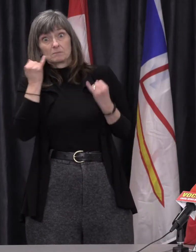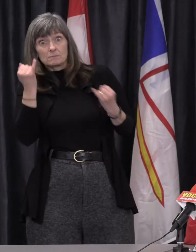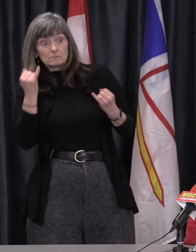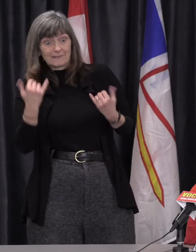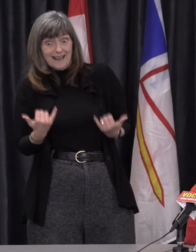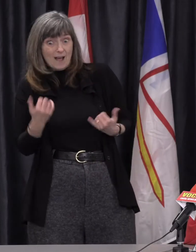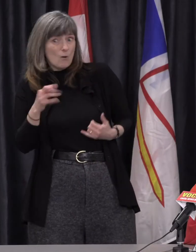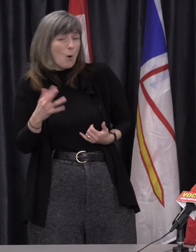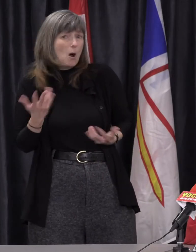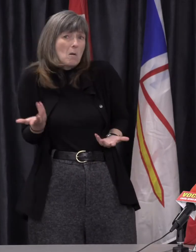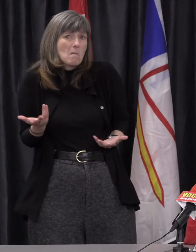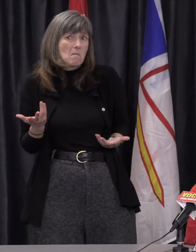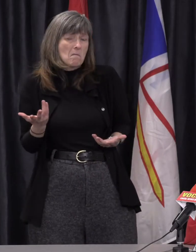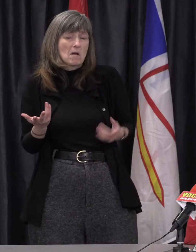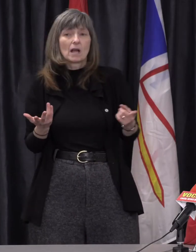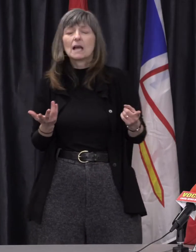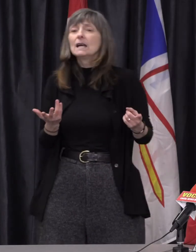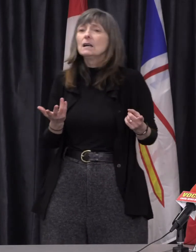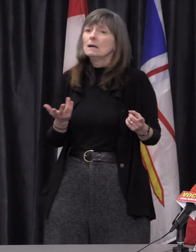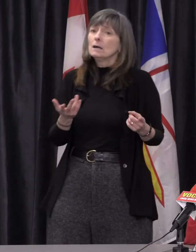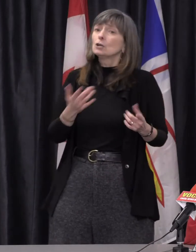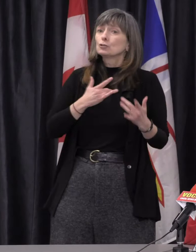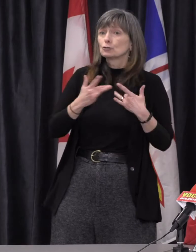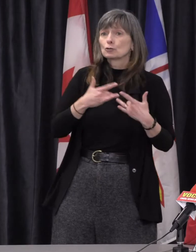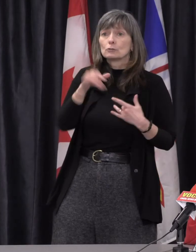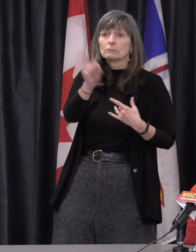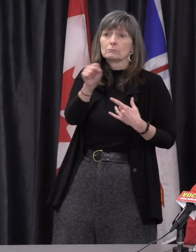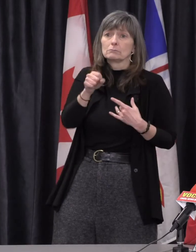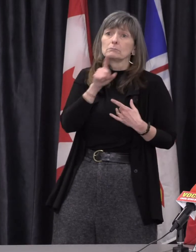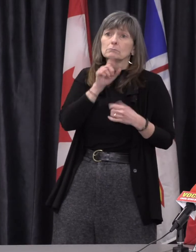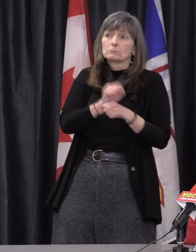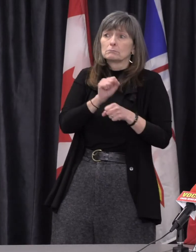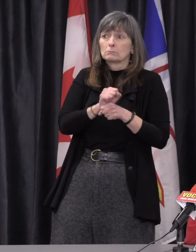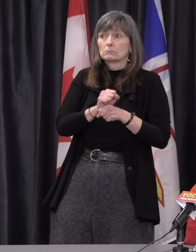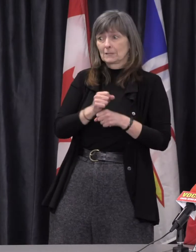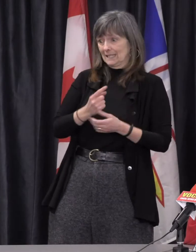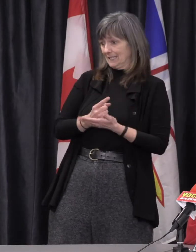needs to be concerned. We've obviously seen a lot of spread of this disease in the